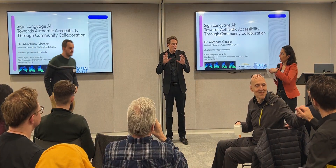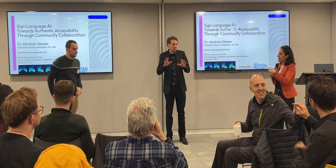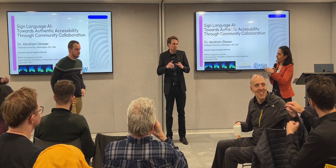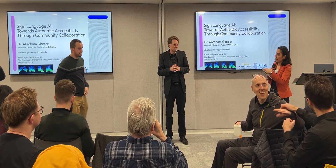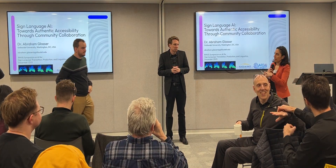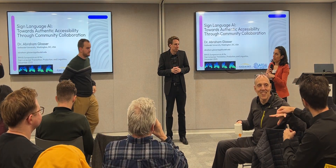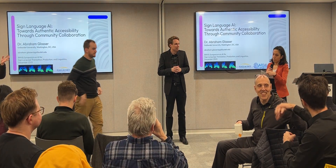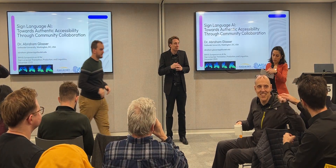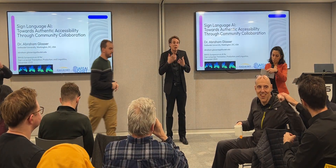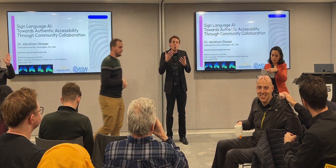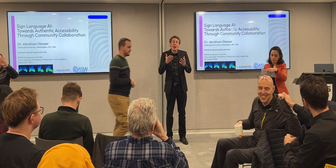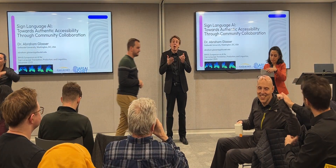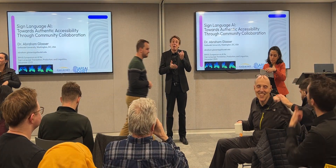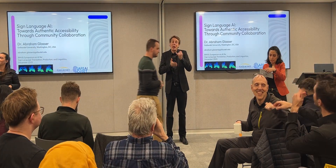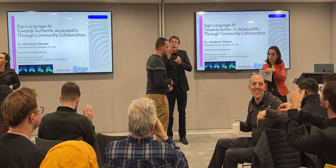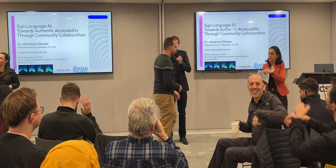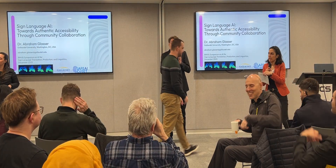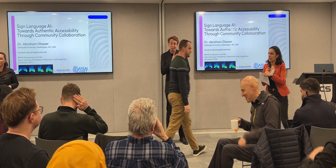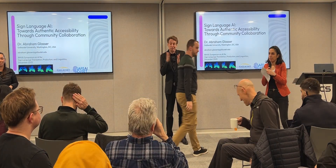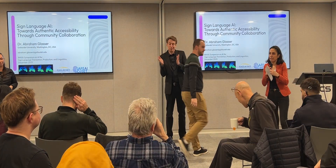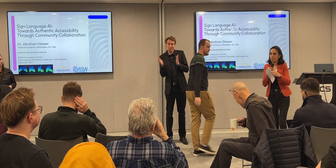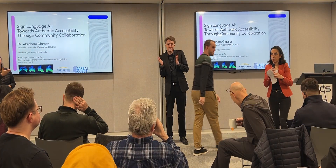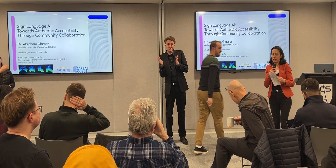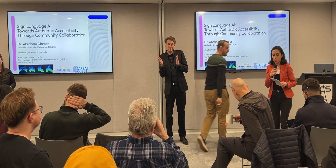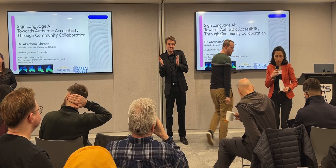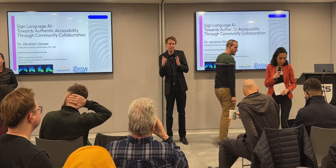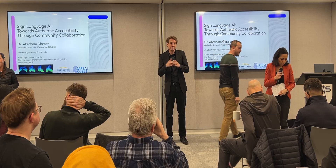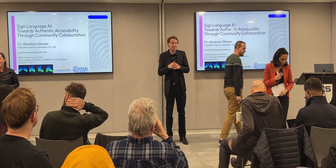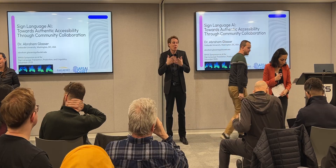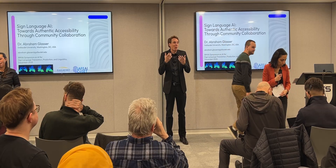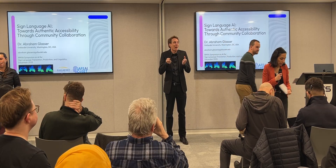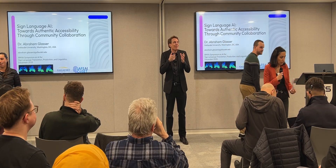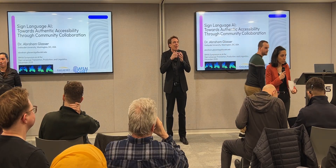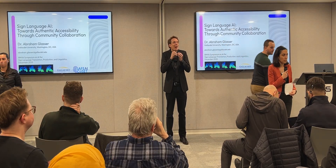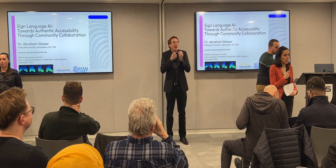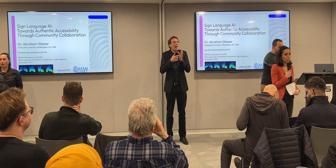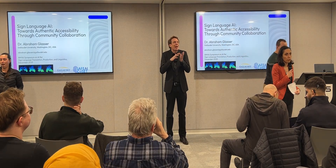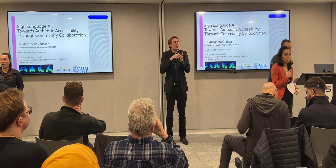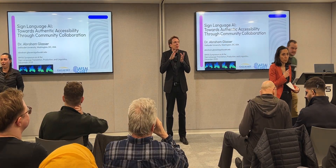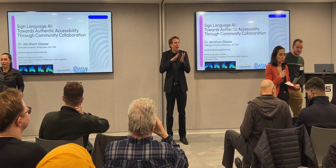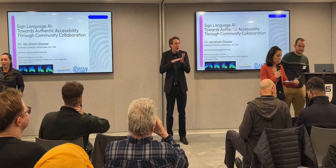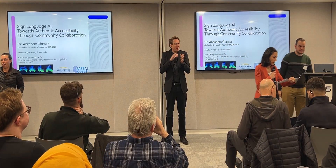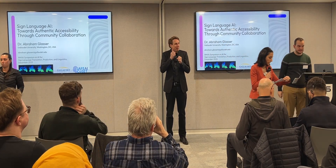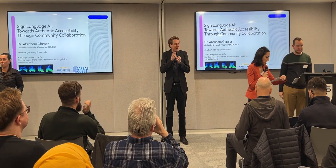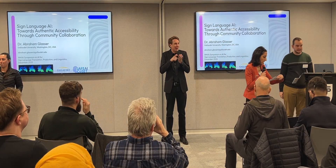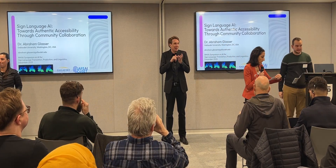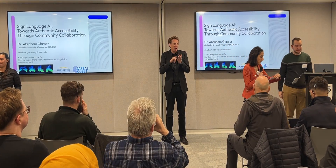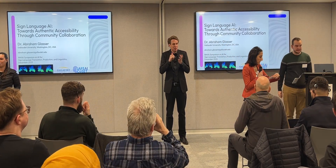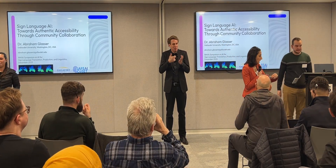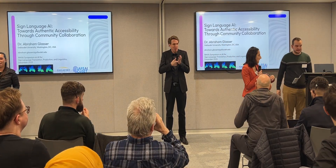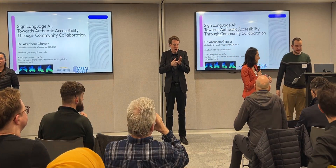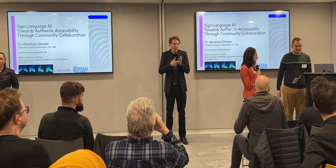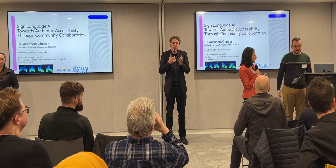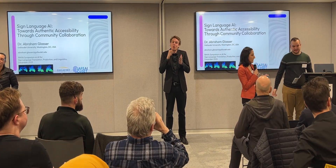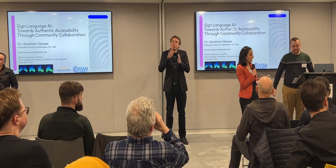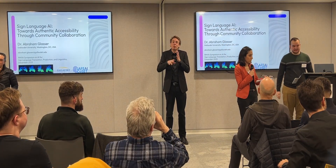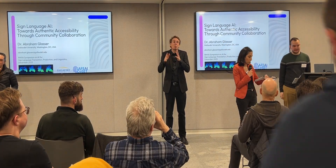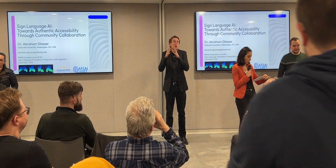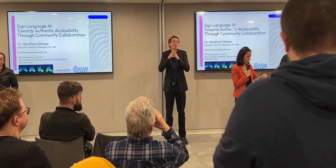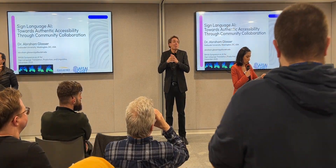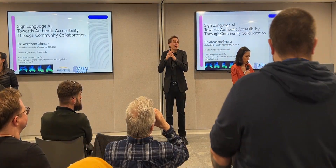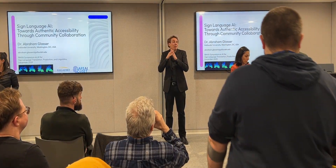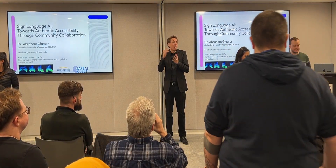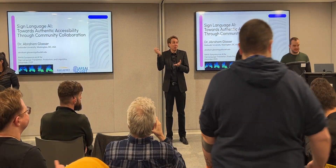Today now we have Abraham Glasser. We are very happy to have him because he came from US. He's an